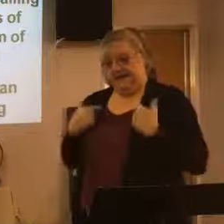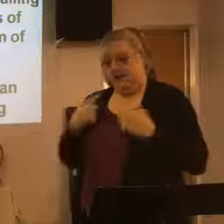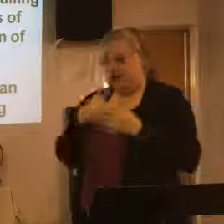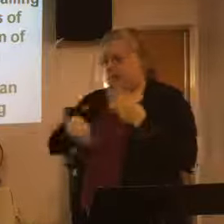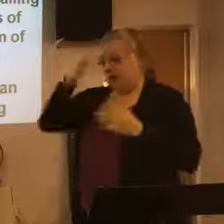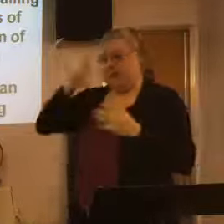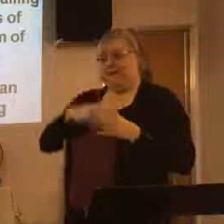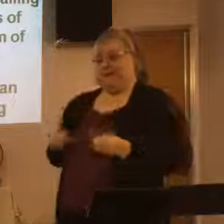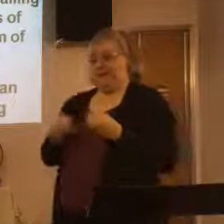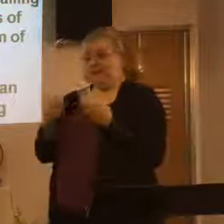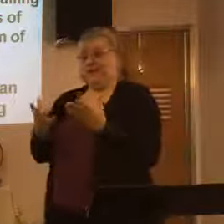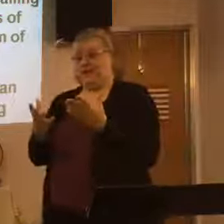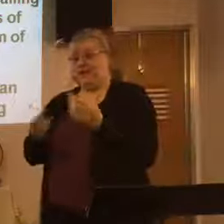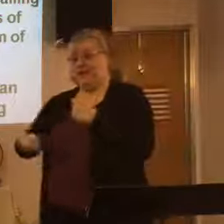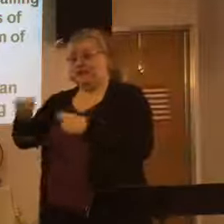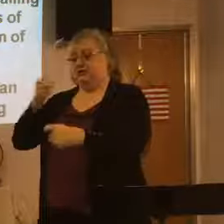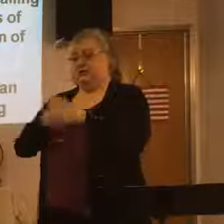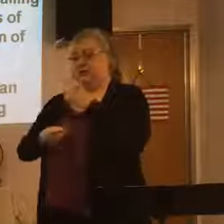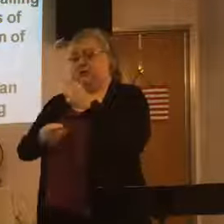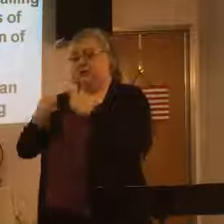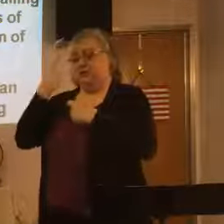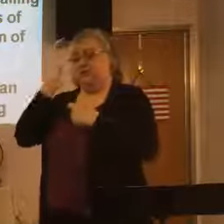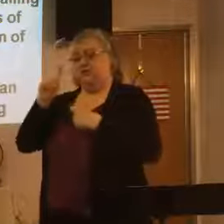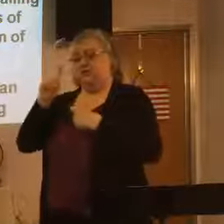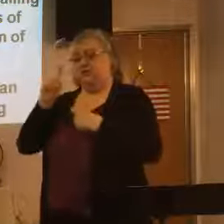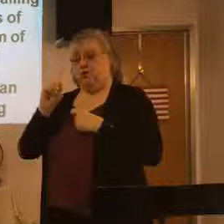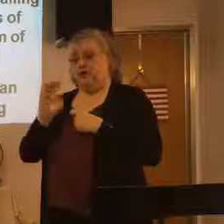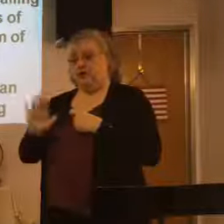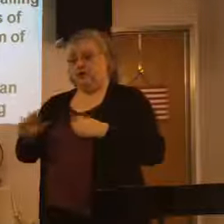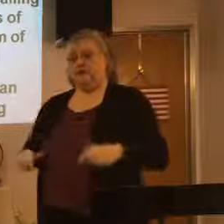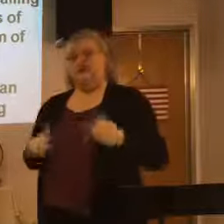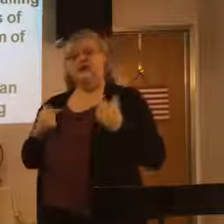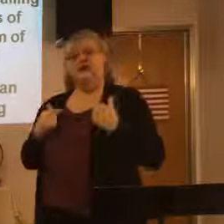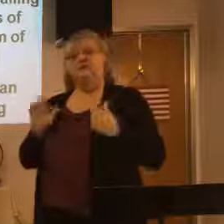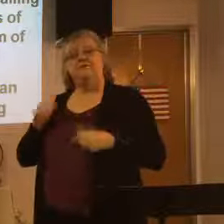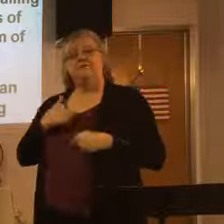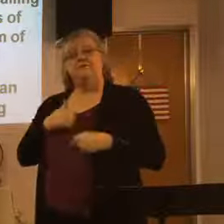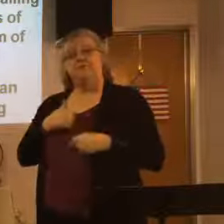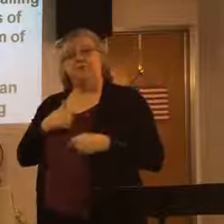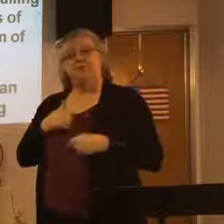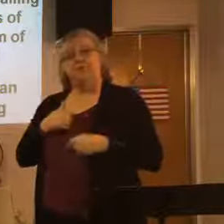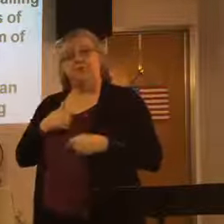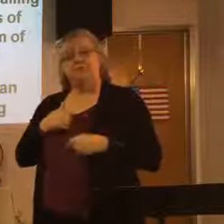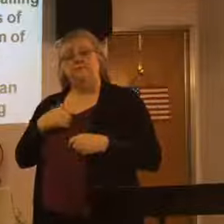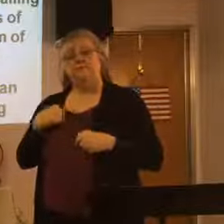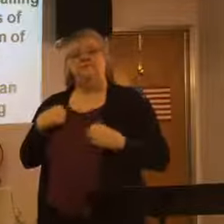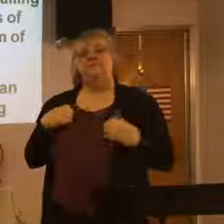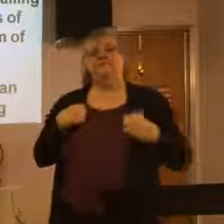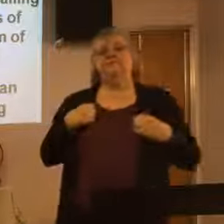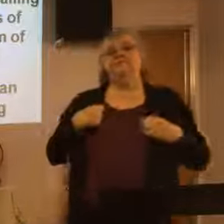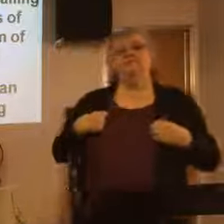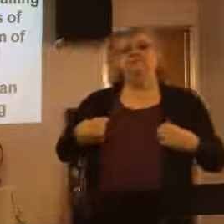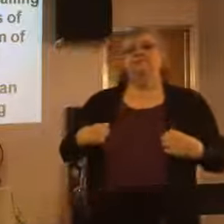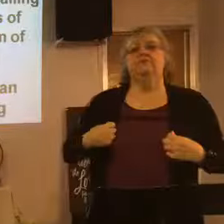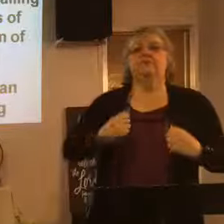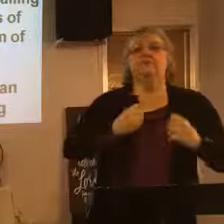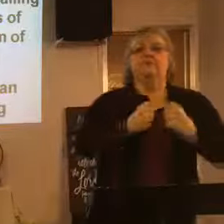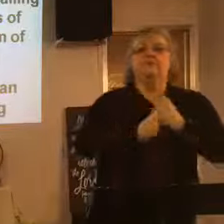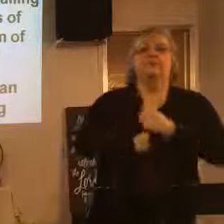will a man give in exchange for his life?'" Jesus teaches that it's